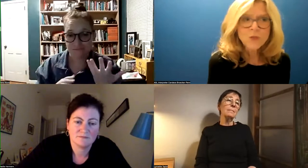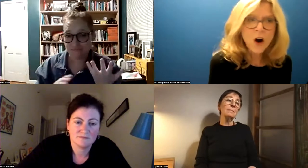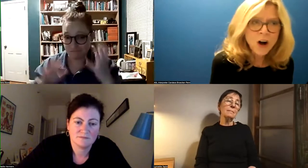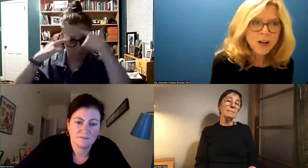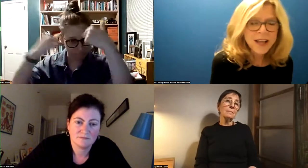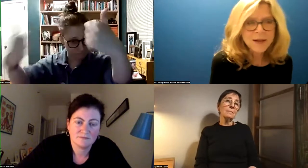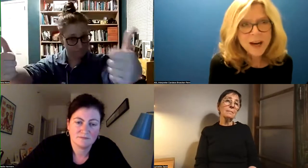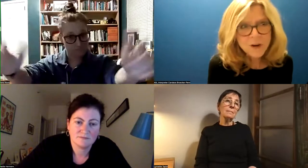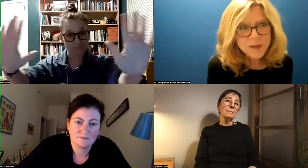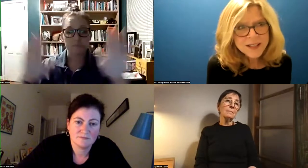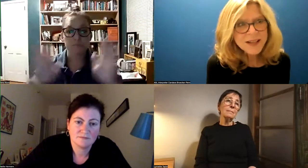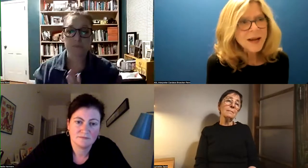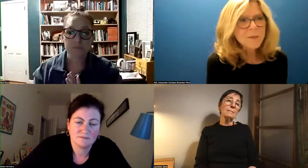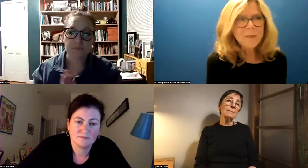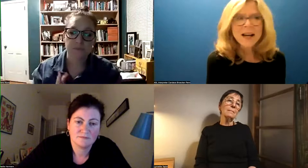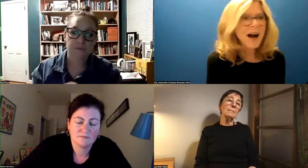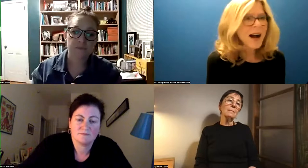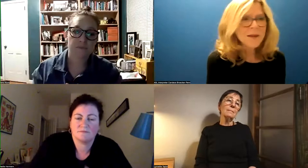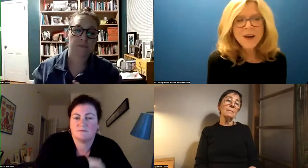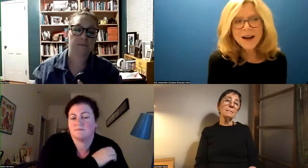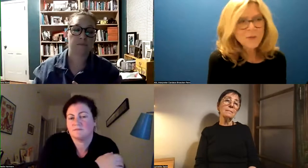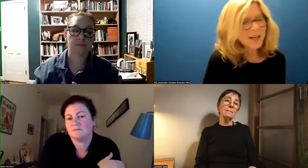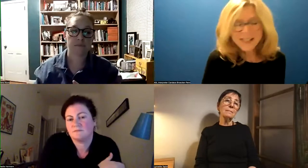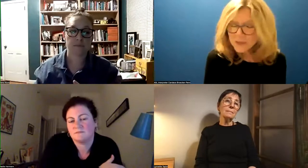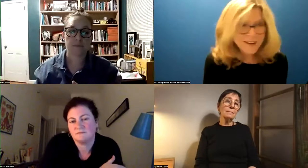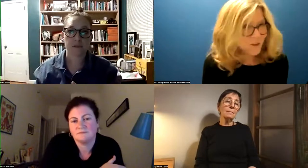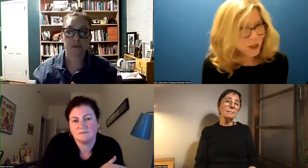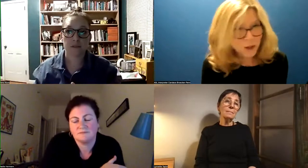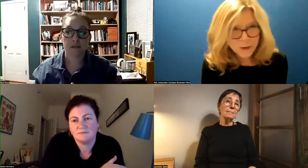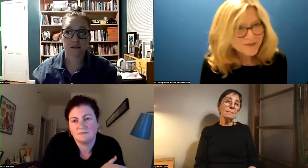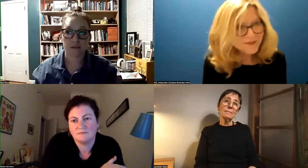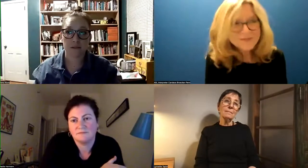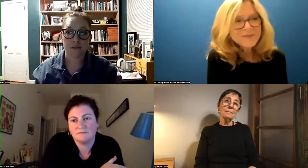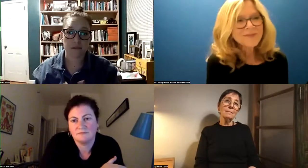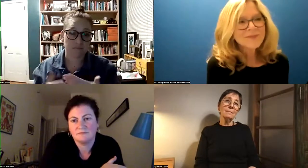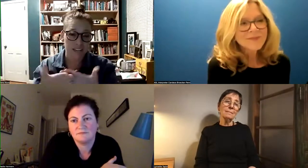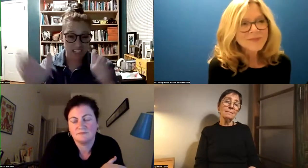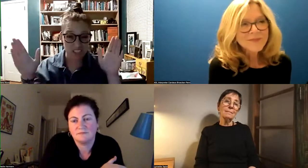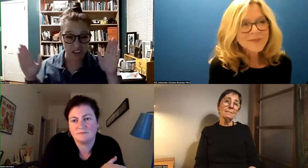what's wrong and impairment, but I am not wanting to speak for you.